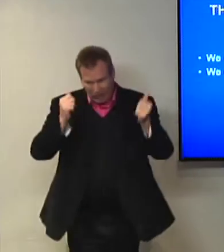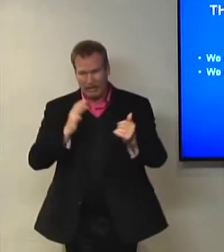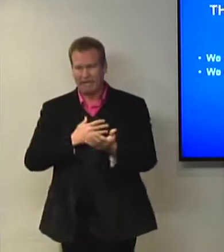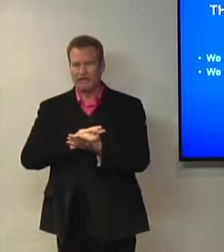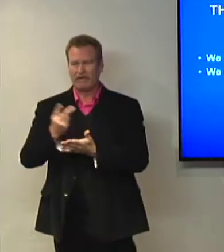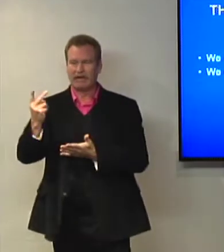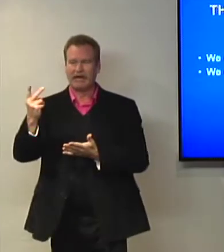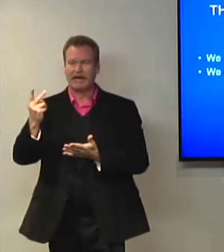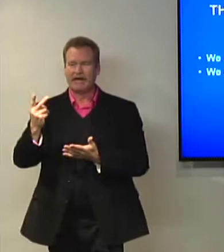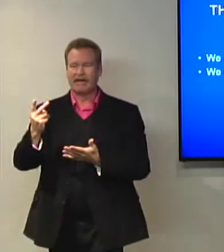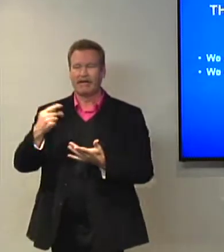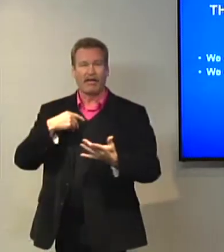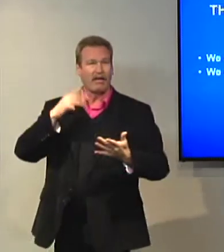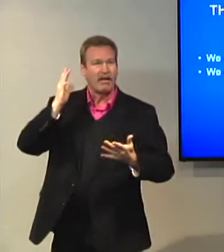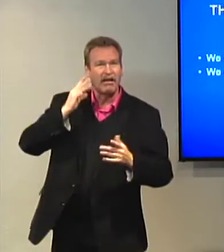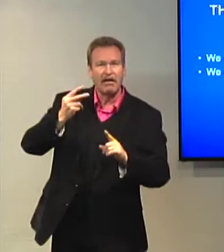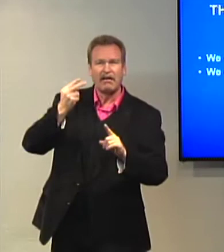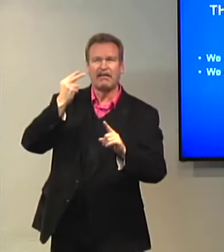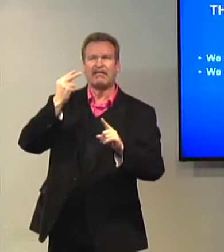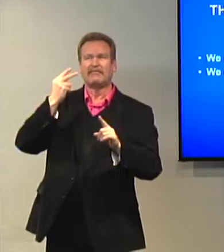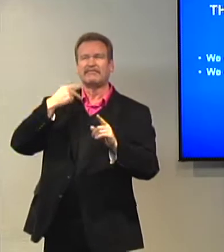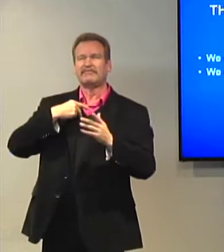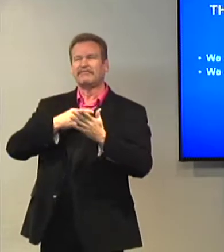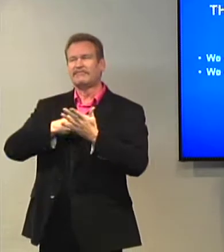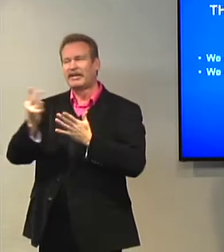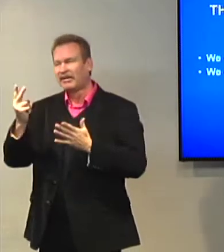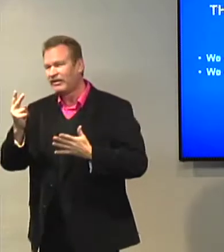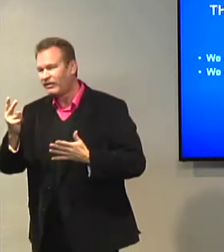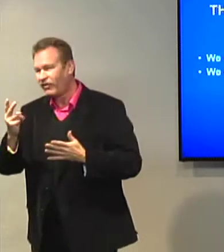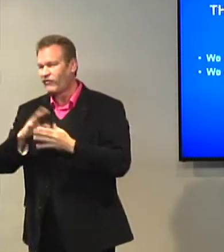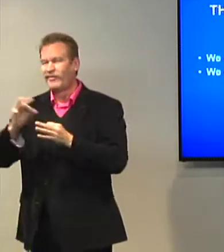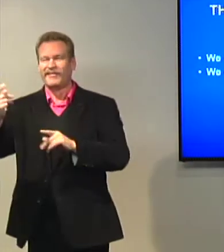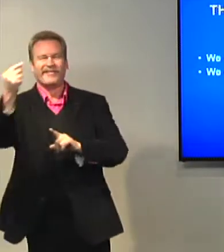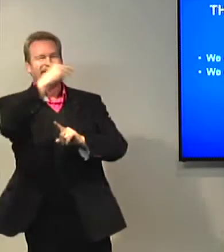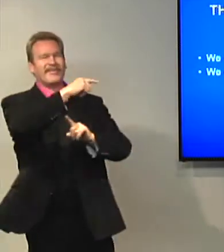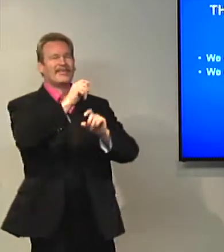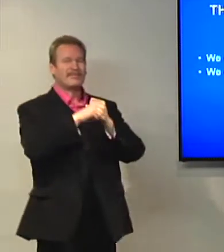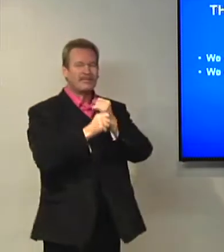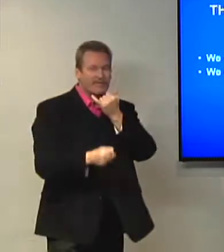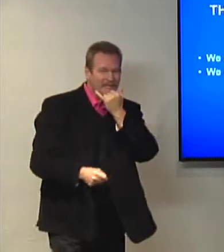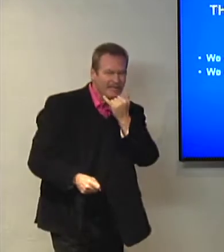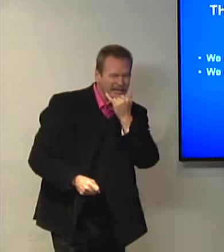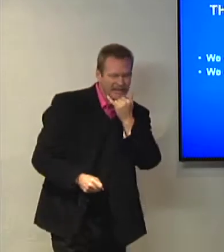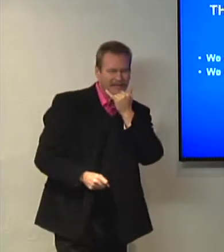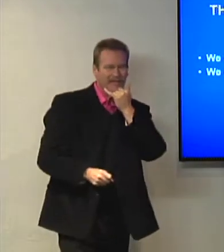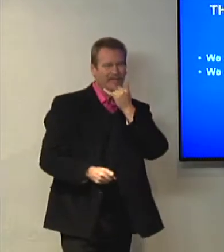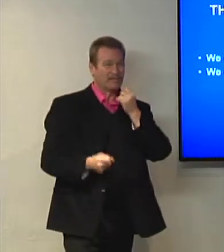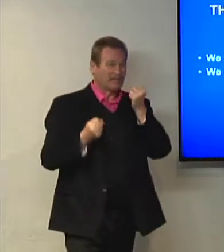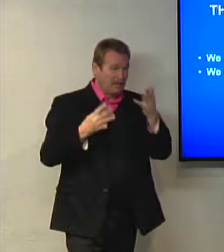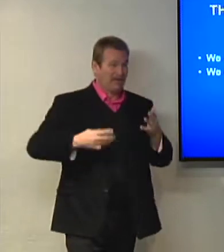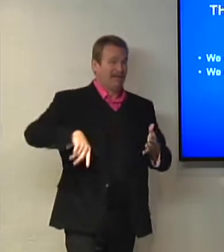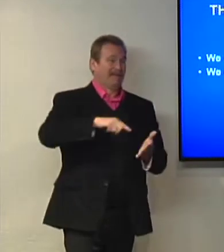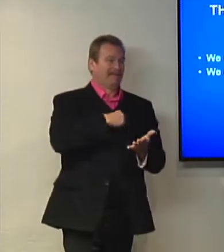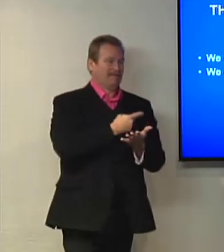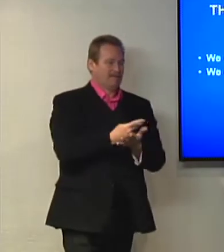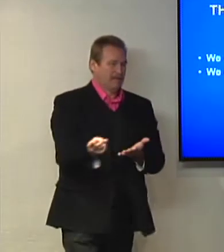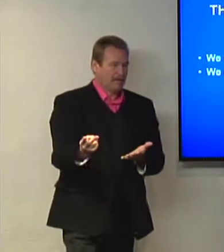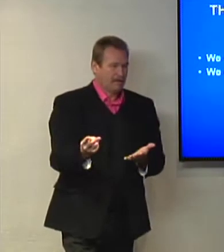You know, another thing that we are to do is to forget our past failures. Not to look back and think about all the times that, all the mistakes that we